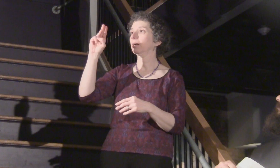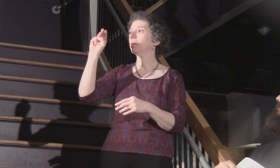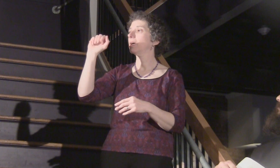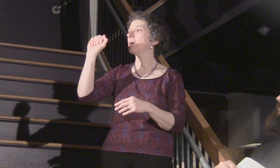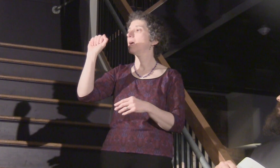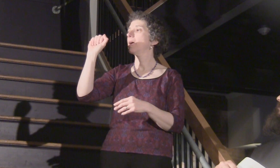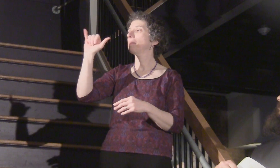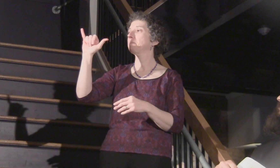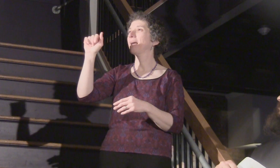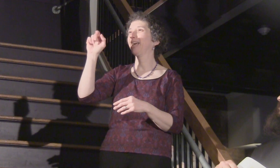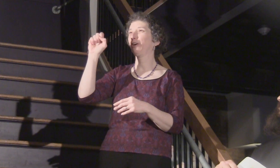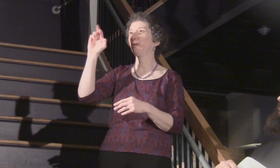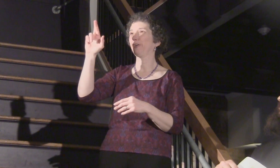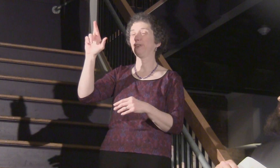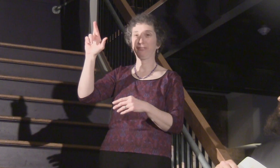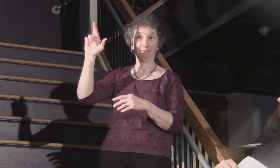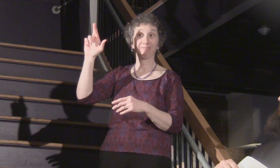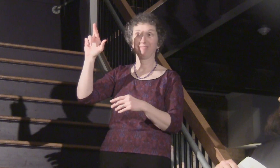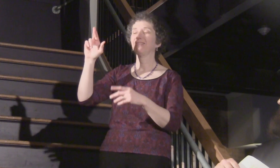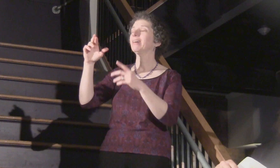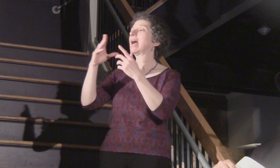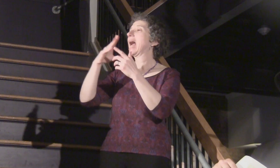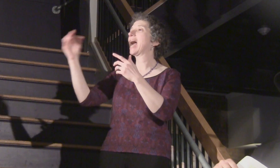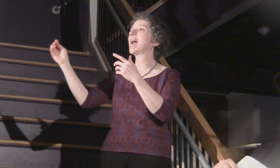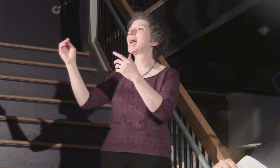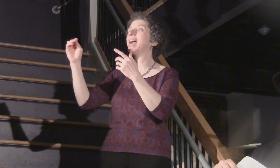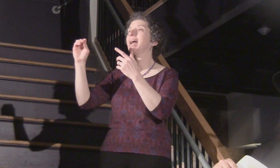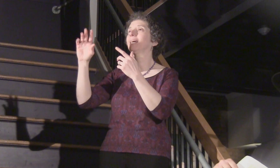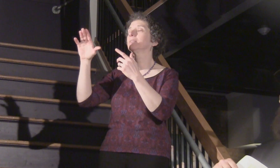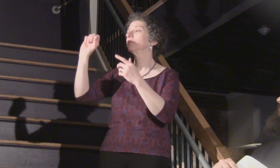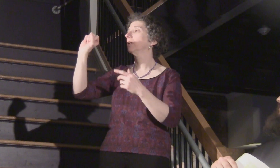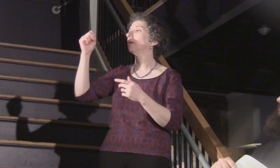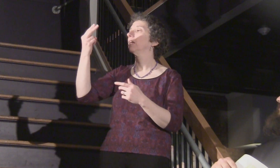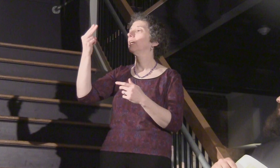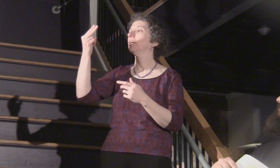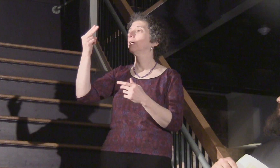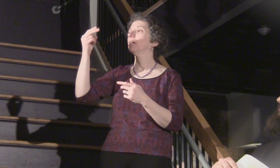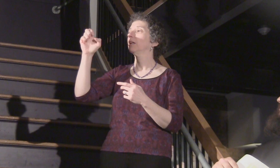Deborah, Mayer, and another woman,